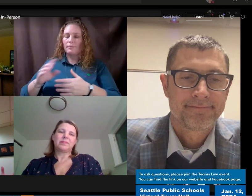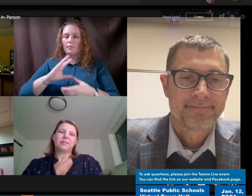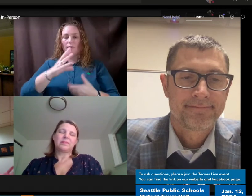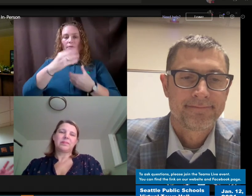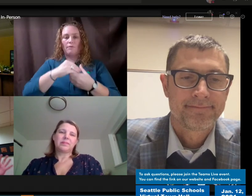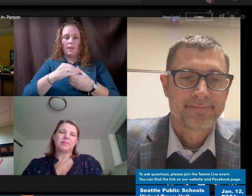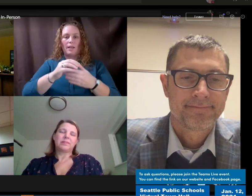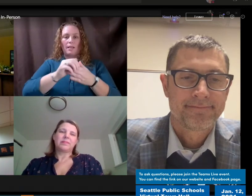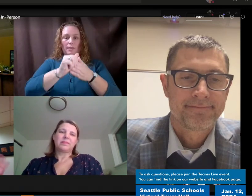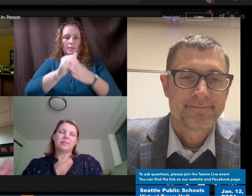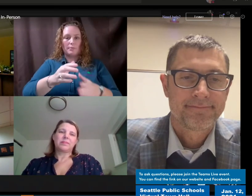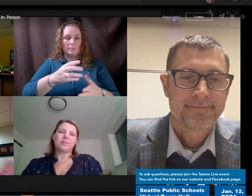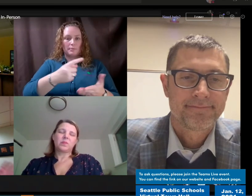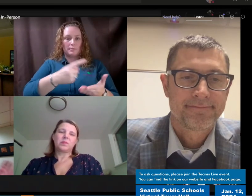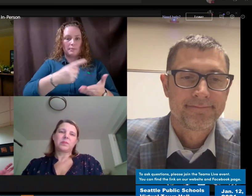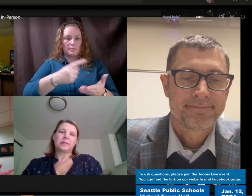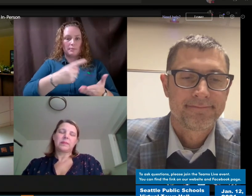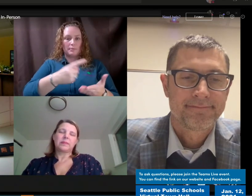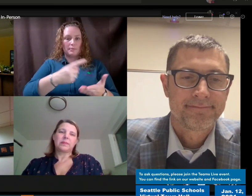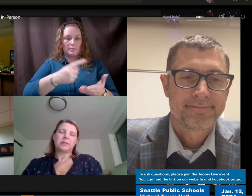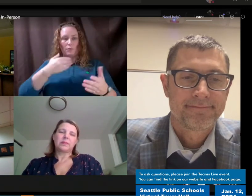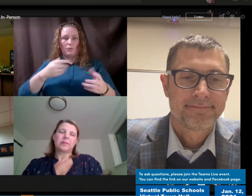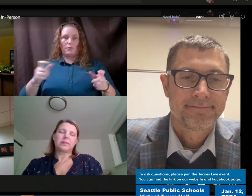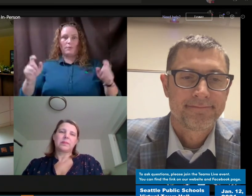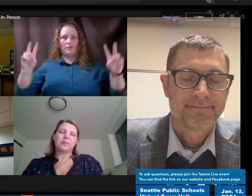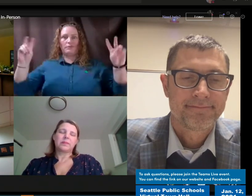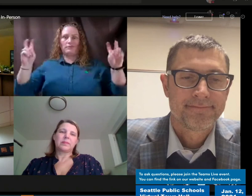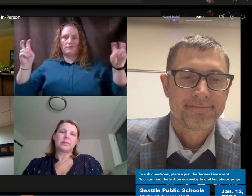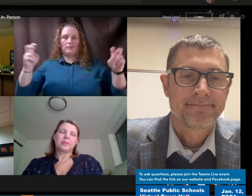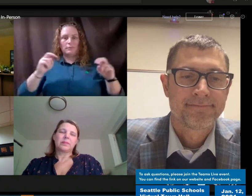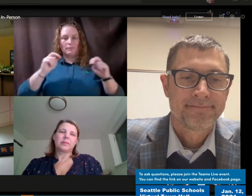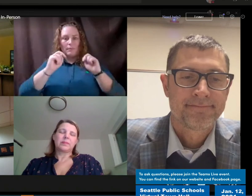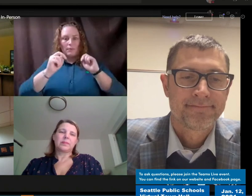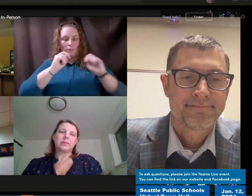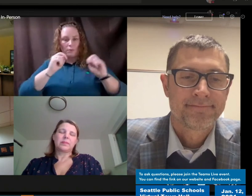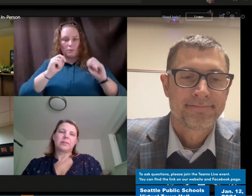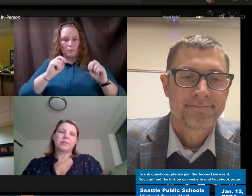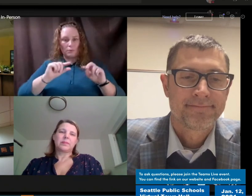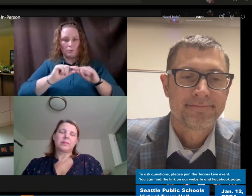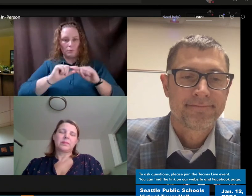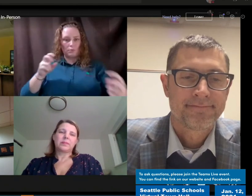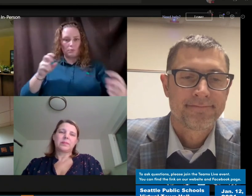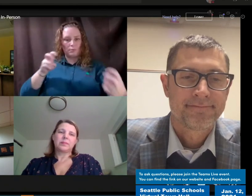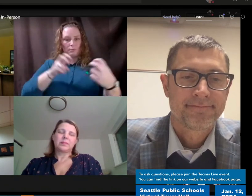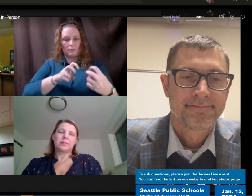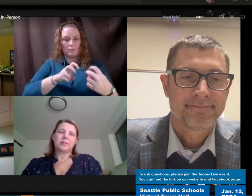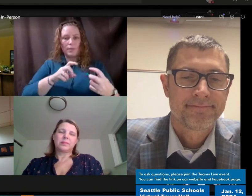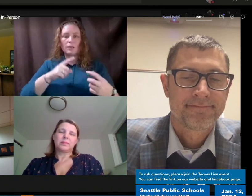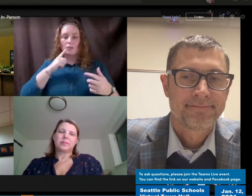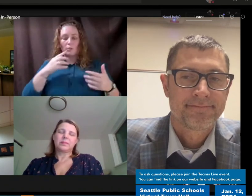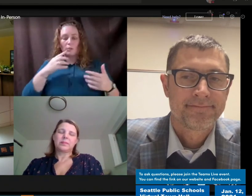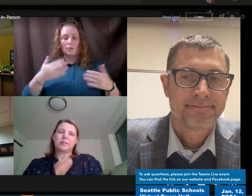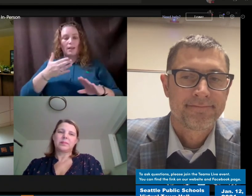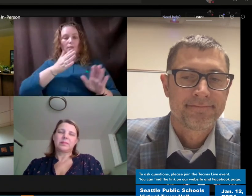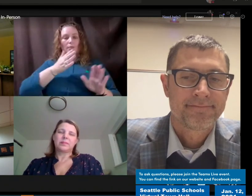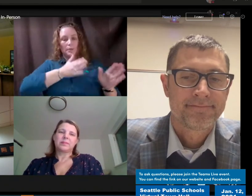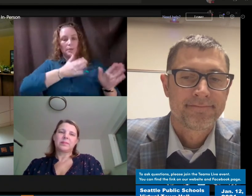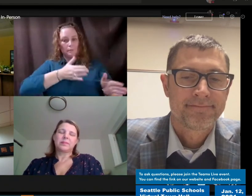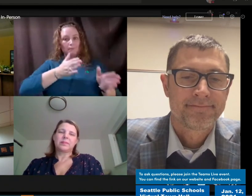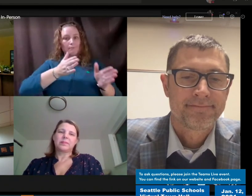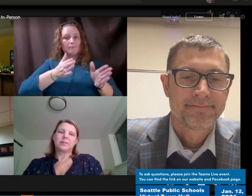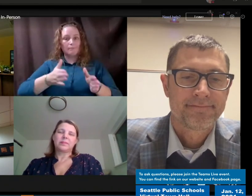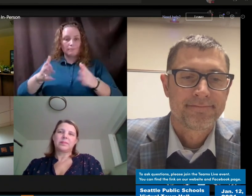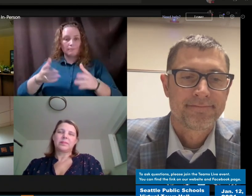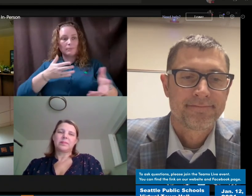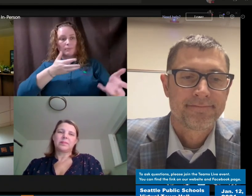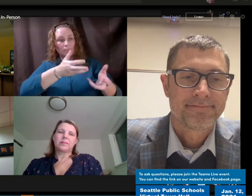big sort of bargaining groups come together at the table. And so we are in those preparations. We are in those conversations. We have been there